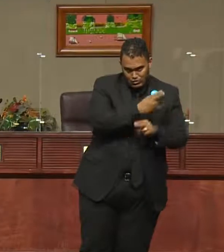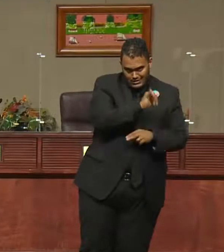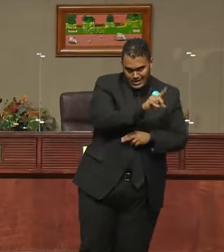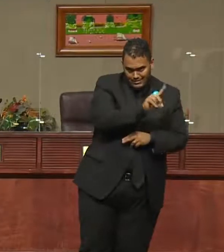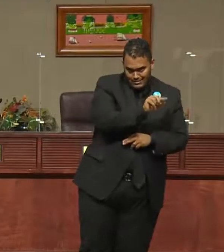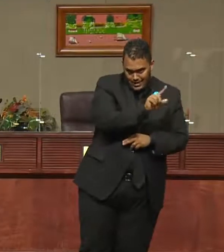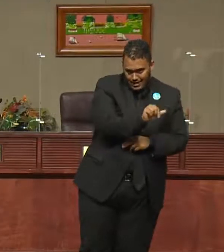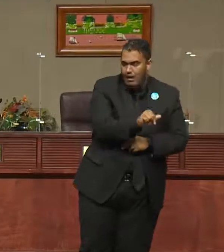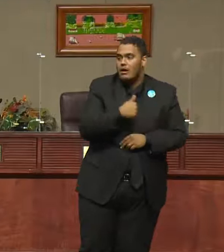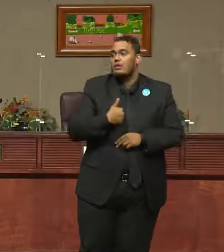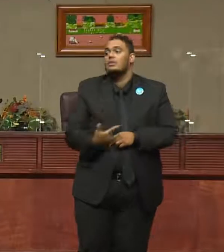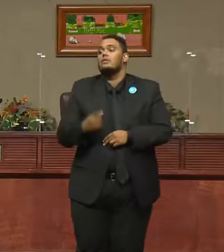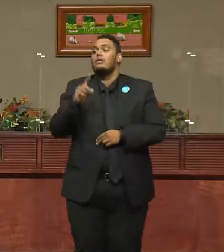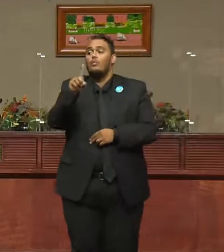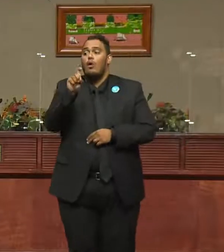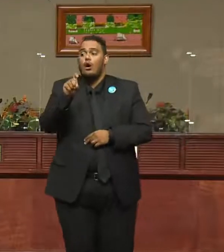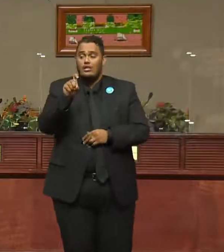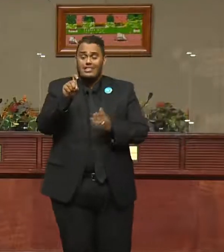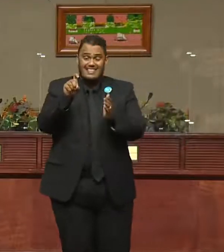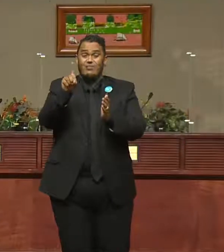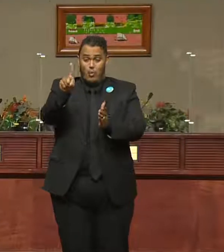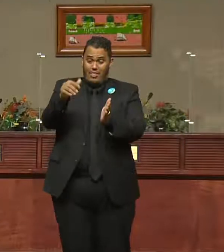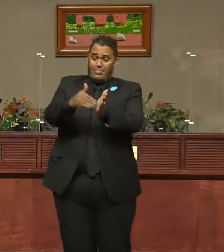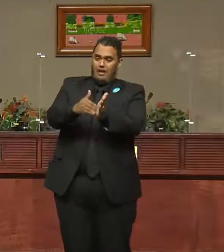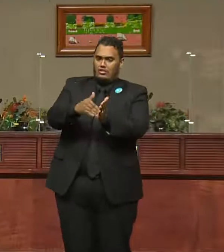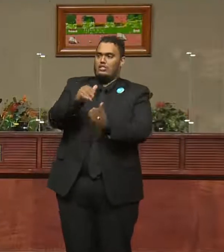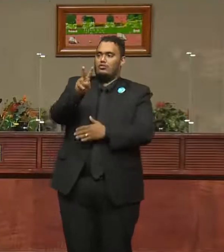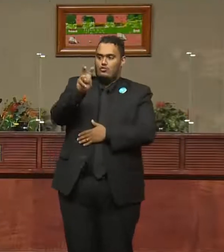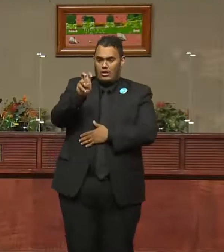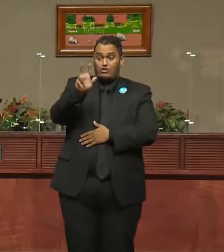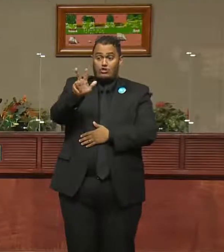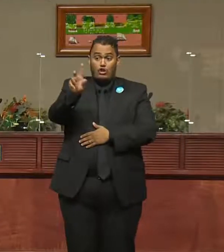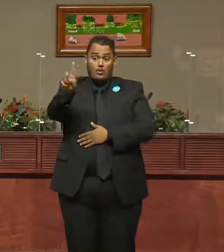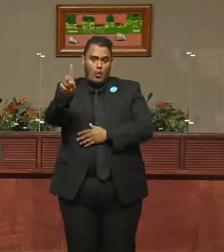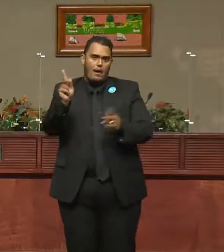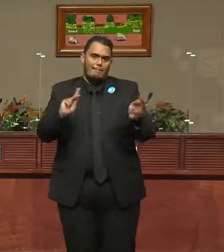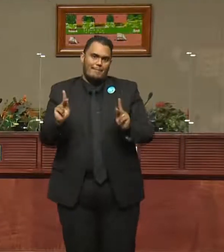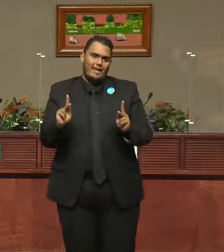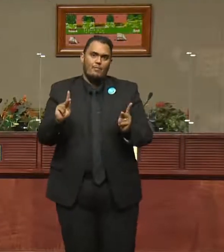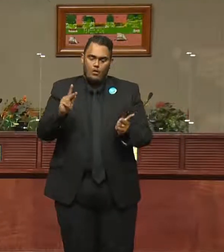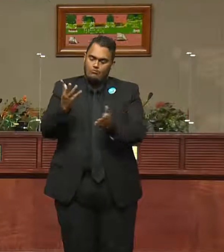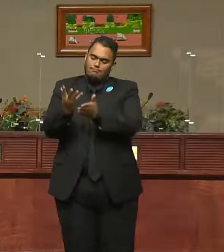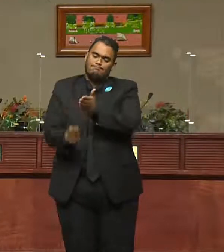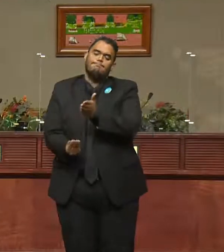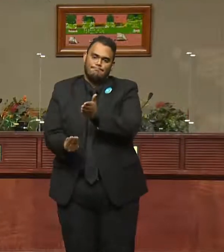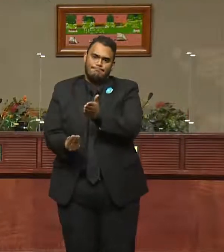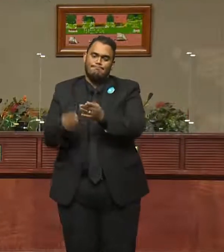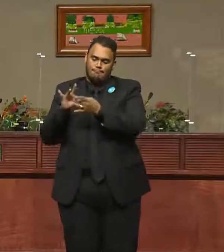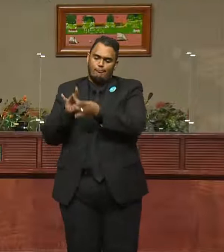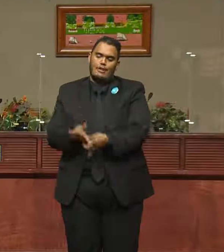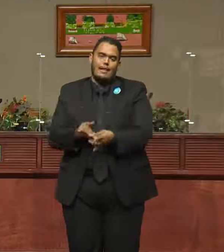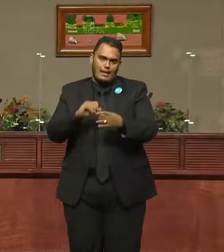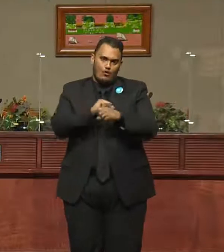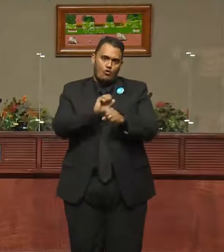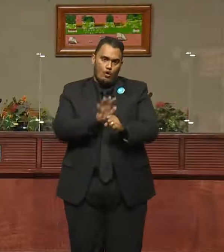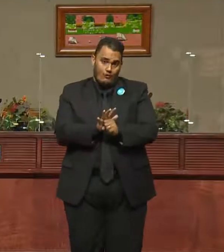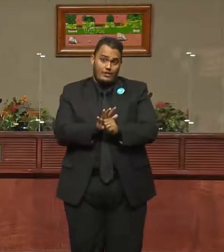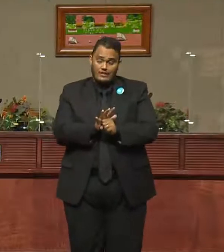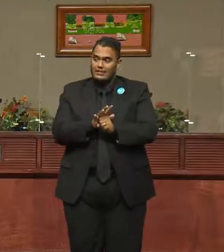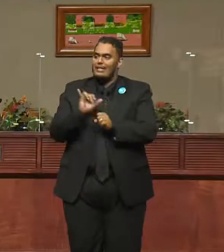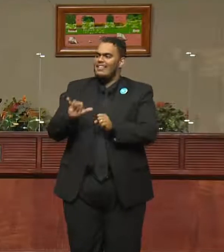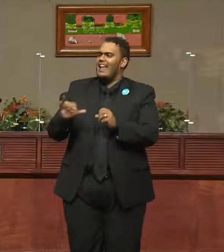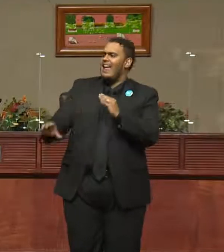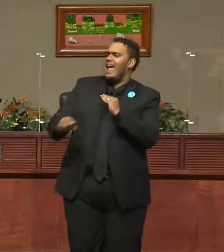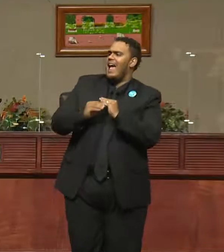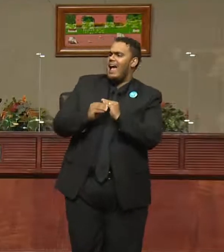1,231. We have 3 additional deaths that occurred since we talked to you last. And I always, one is too